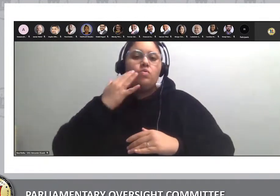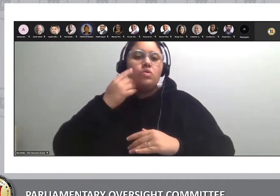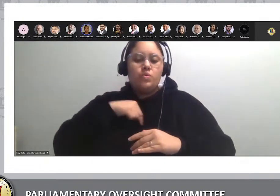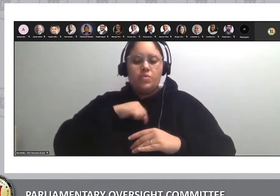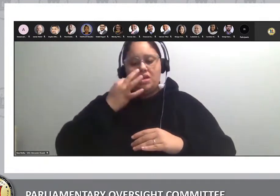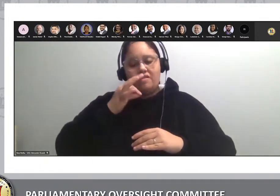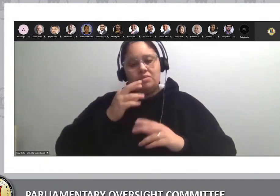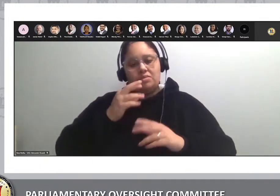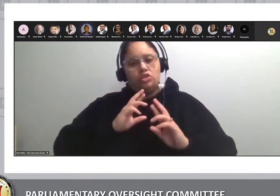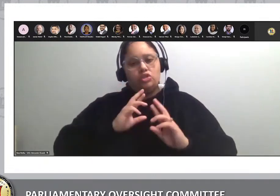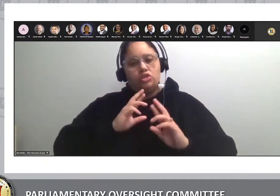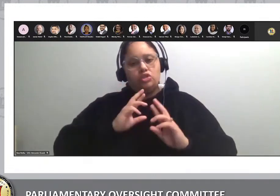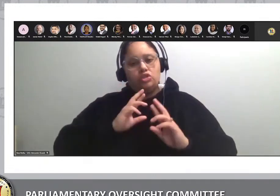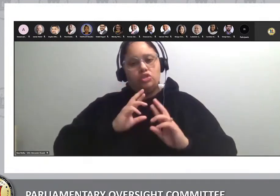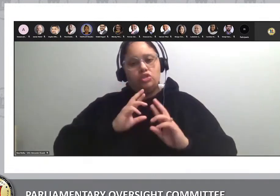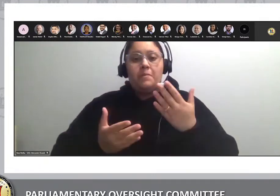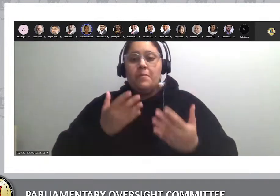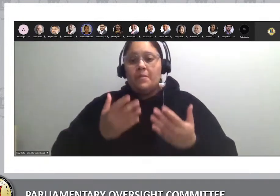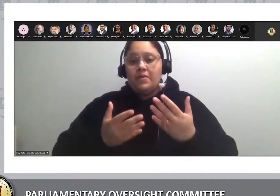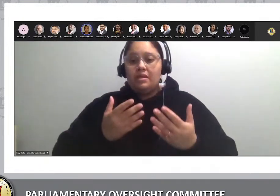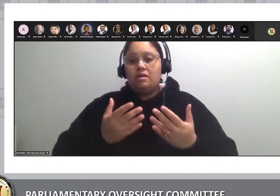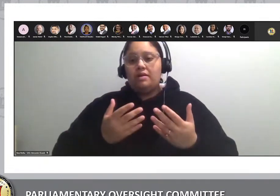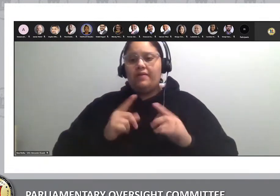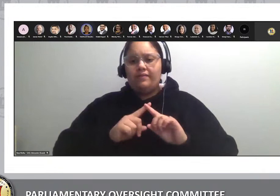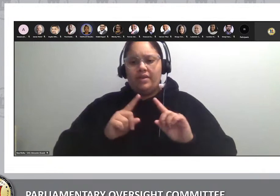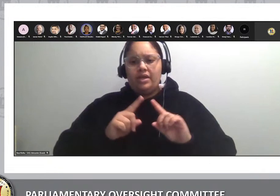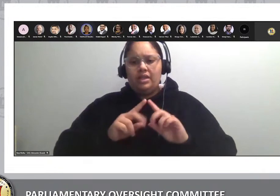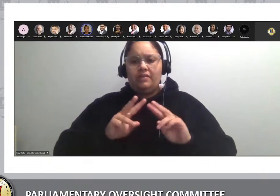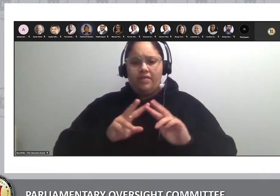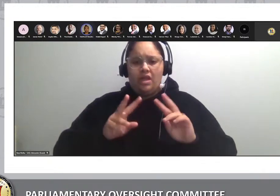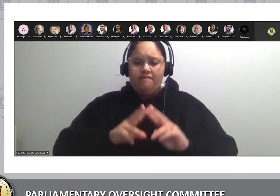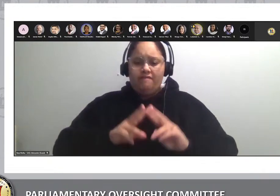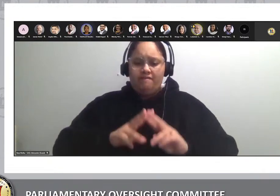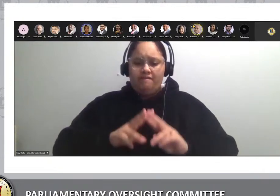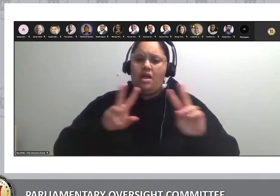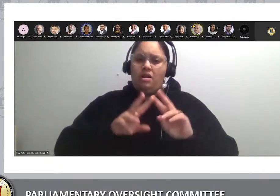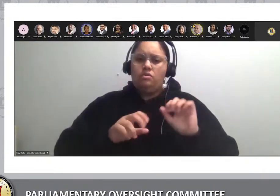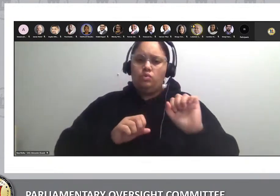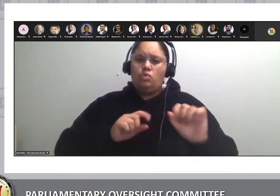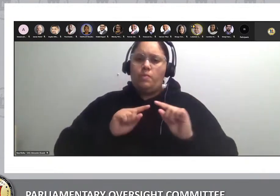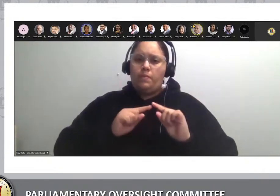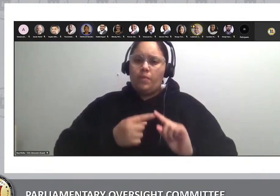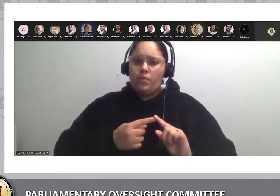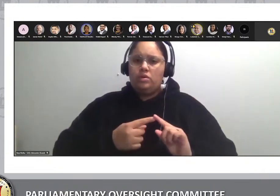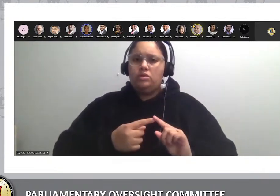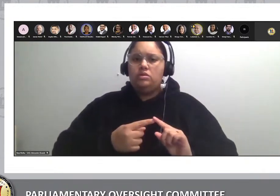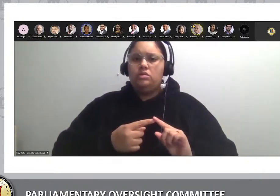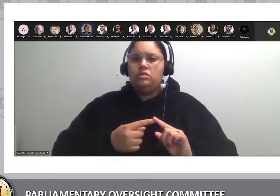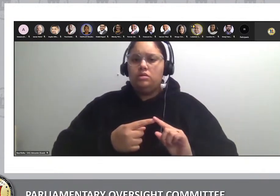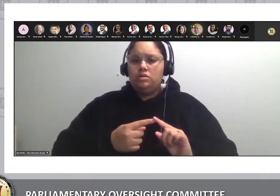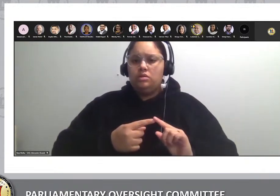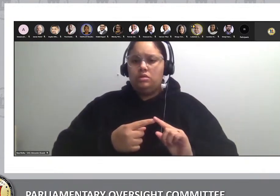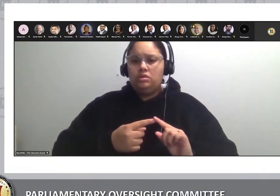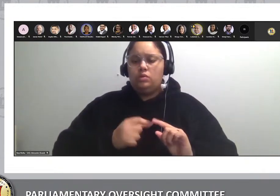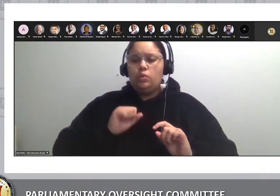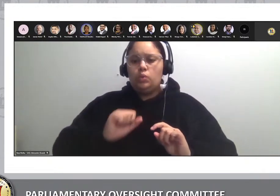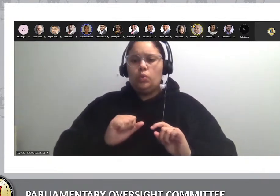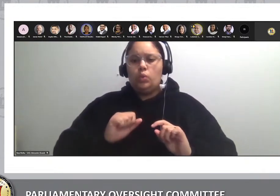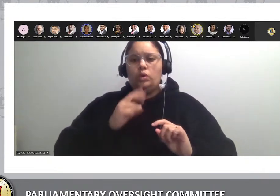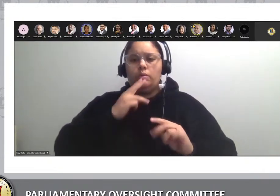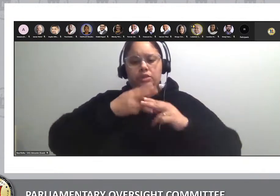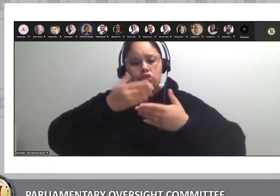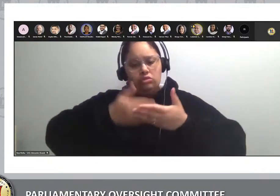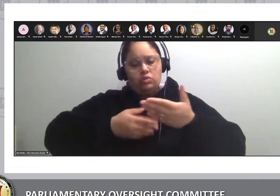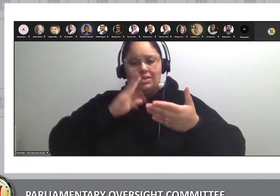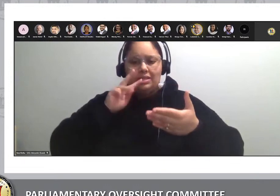to react maybe sometimes to a very valid, the very tangible petition that you can